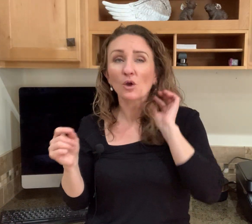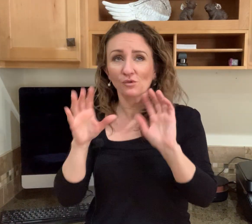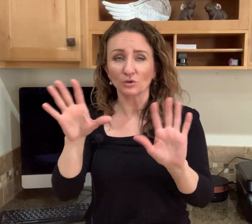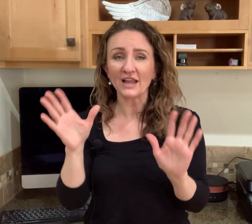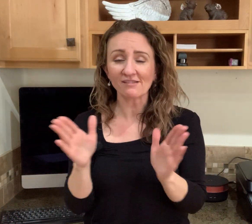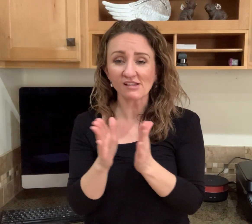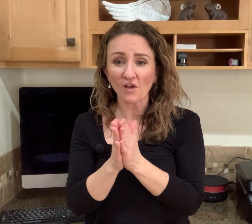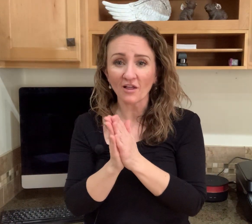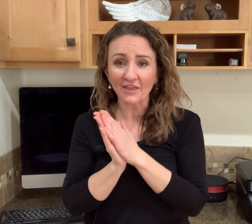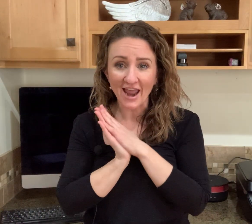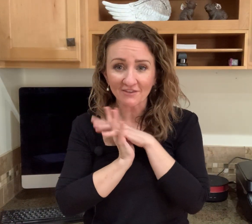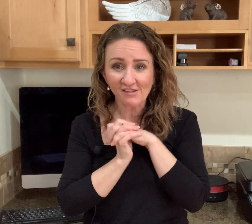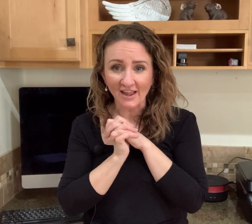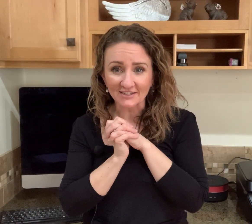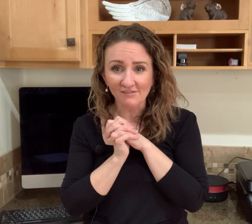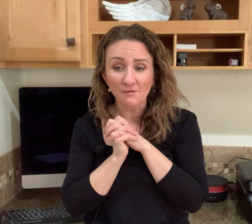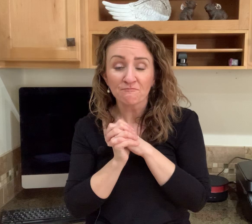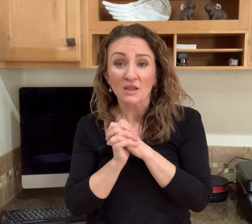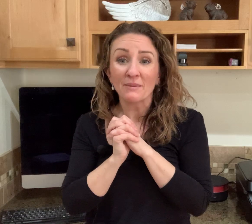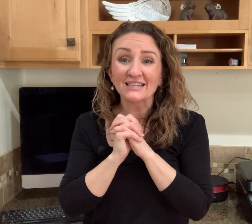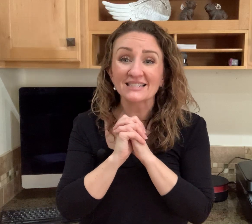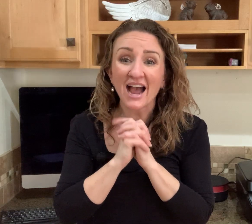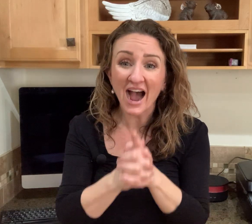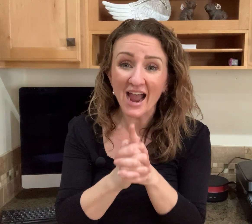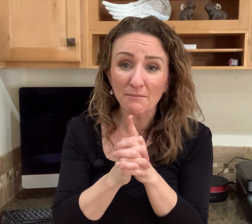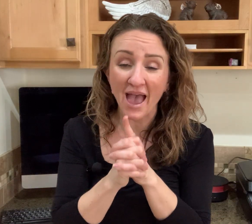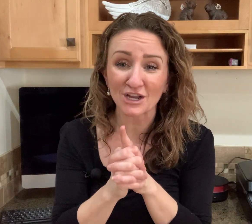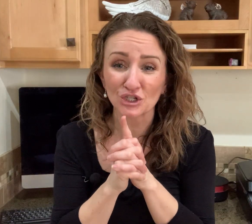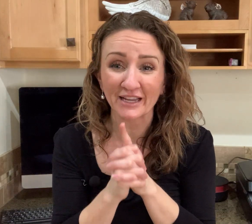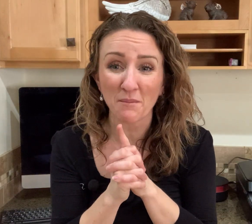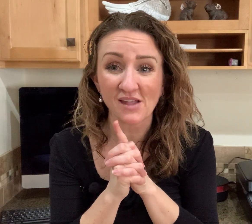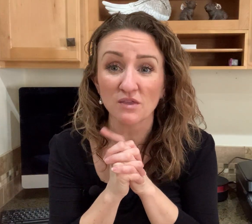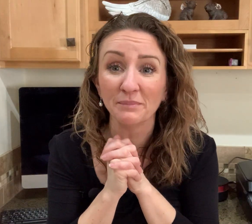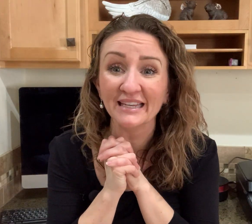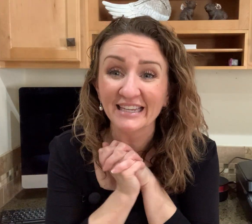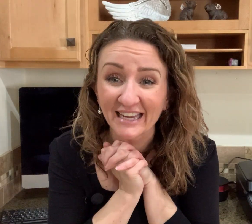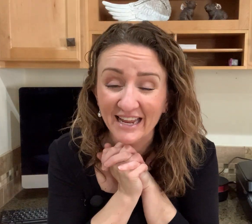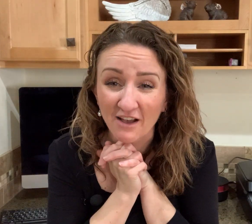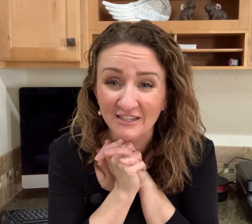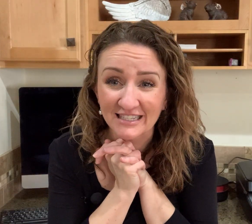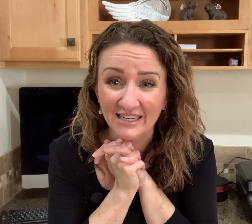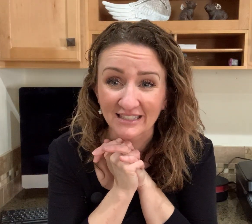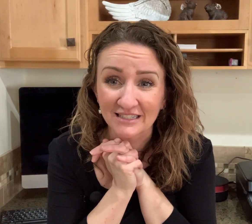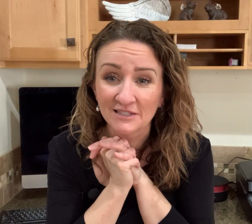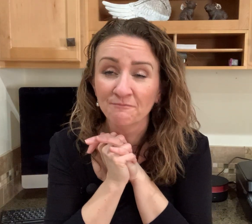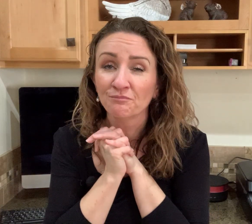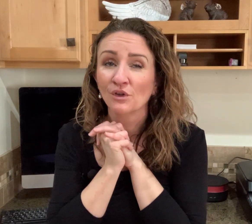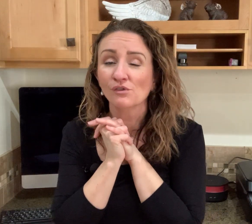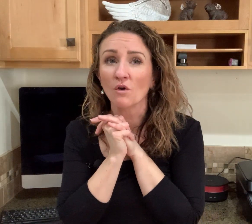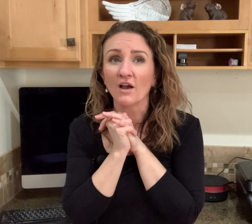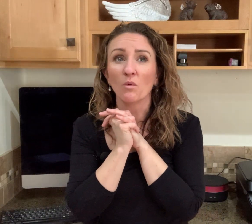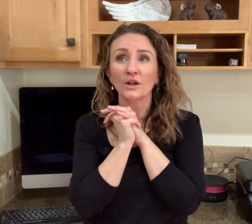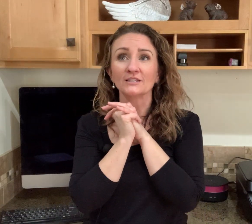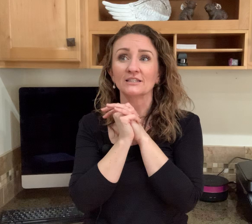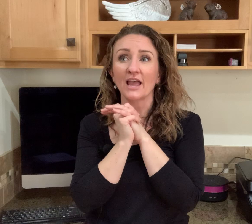So tenses fall at the end of a sentence, but time actually comes at the beginning of a sentence. So if I wanted to